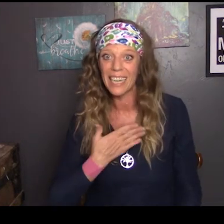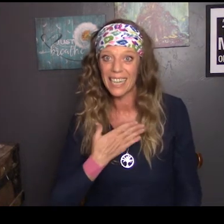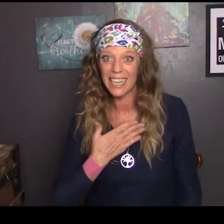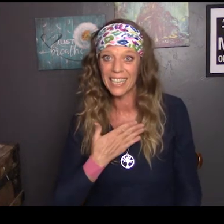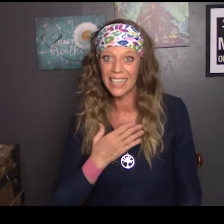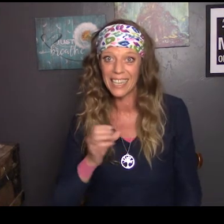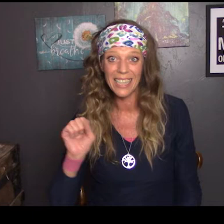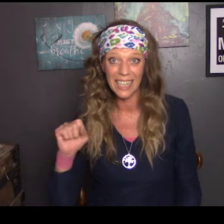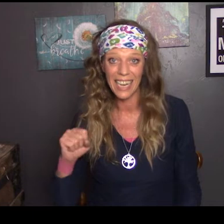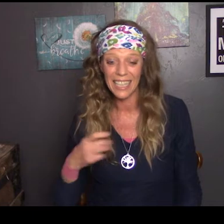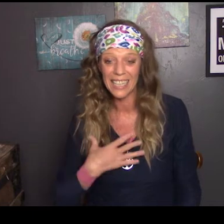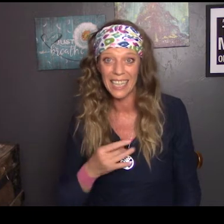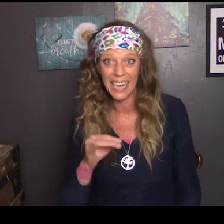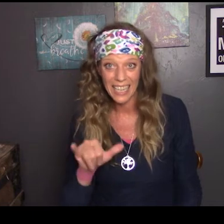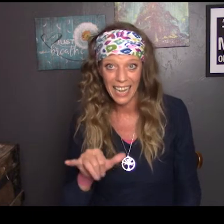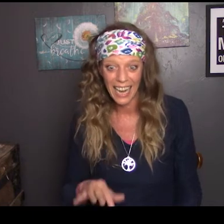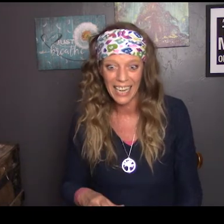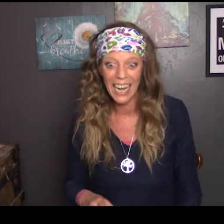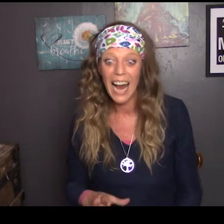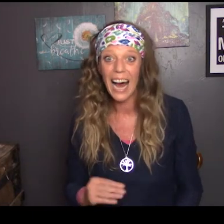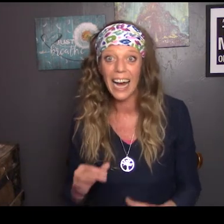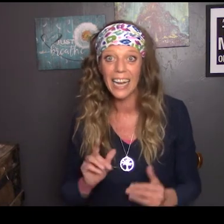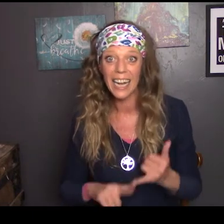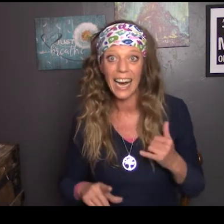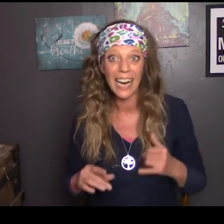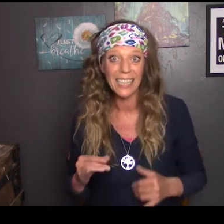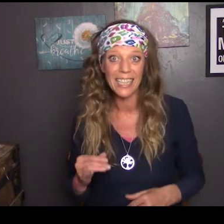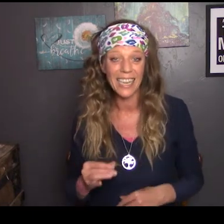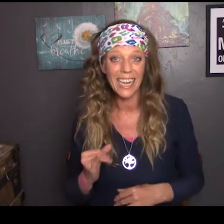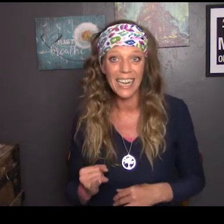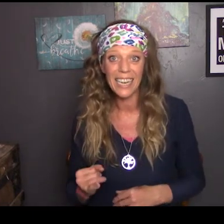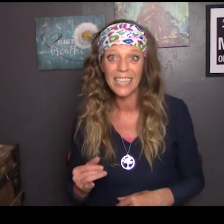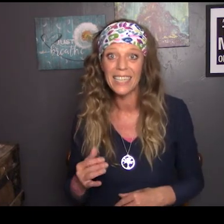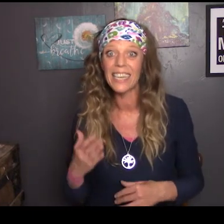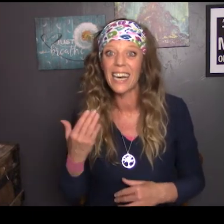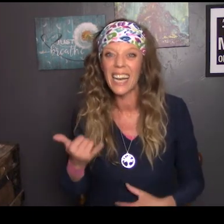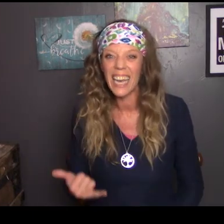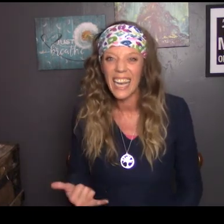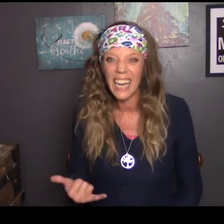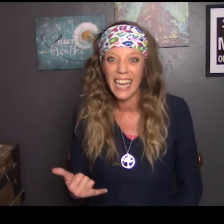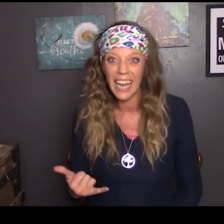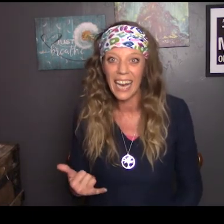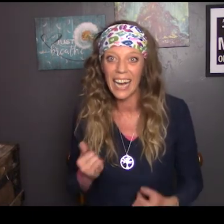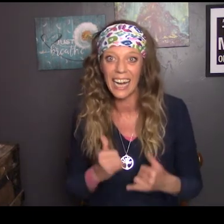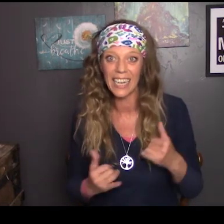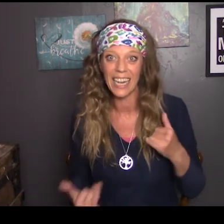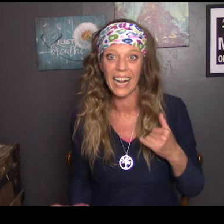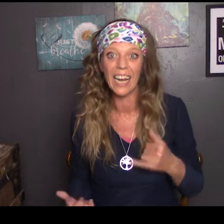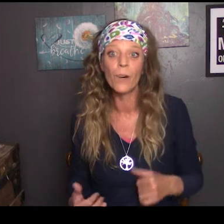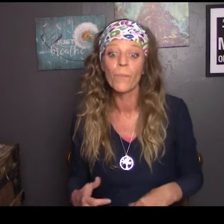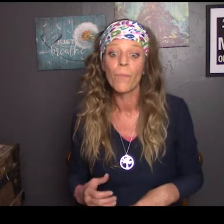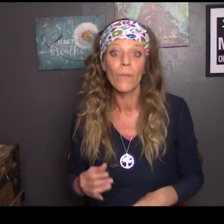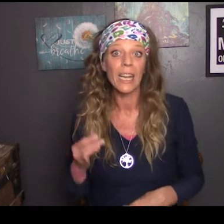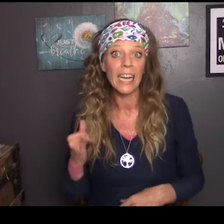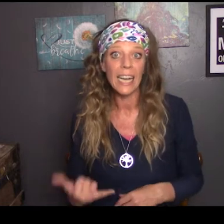favorited. Yes, like that. And last is the ing ending.